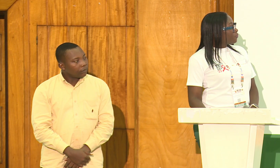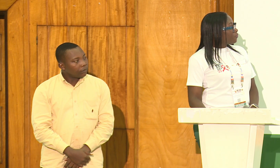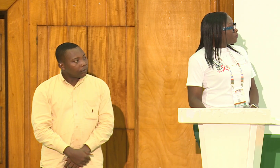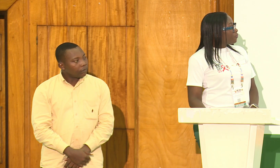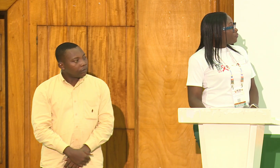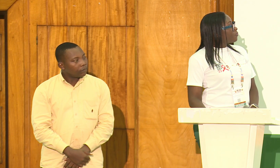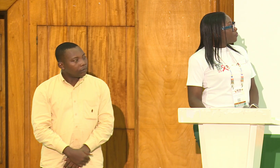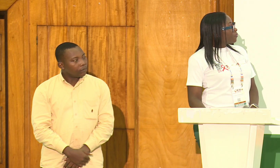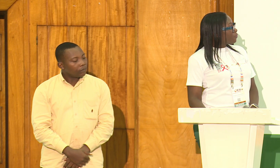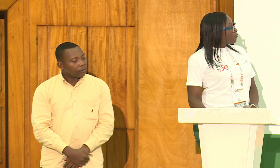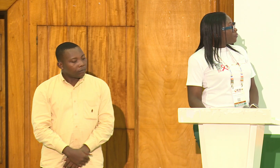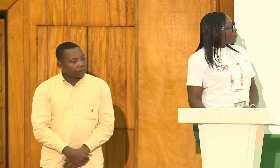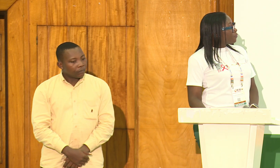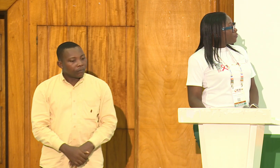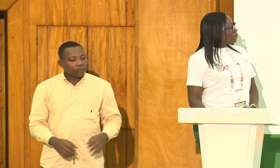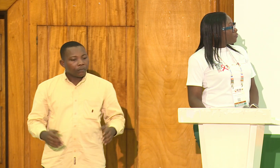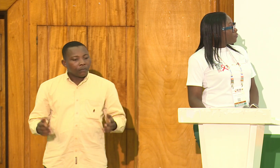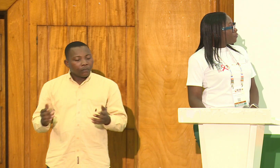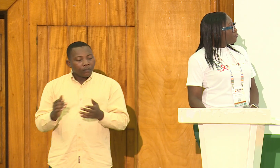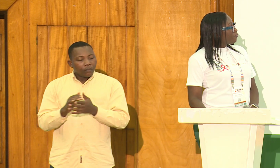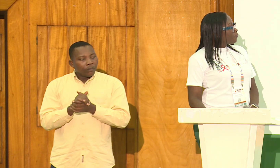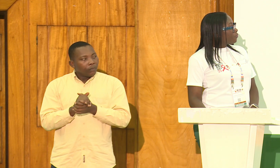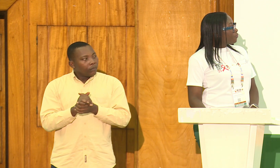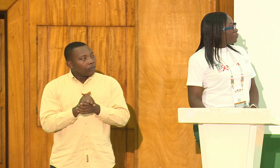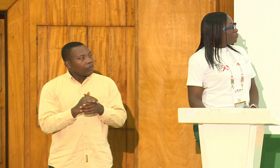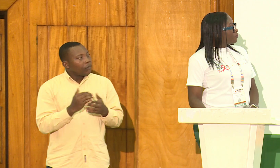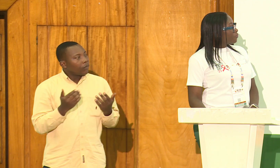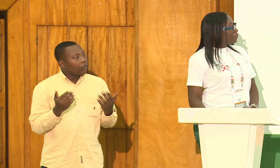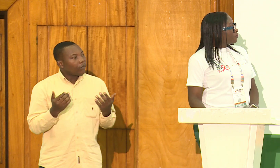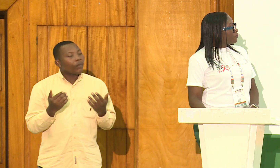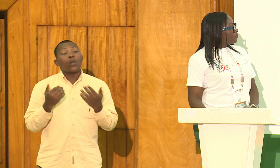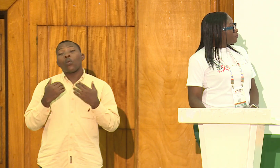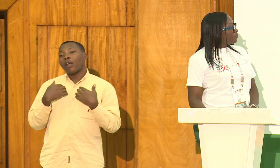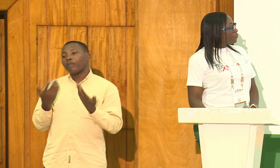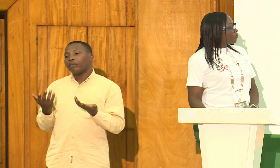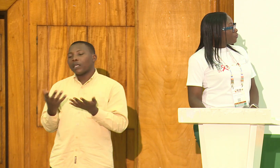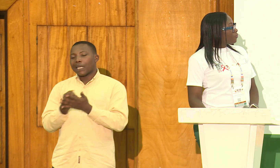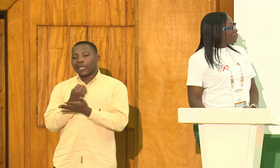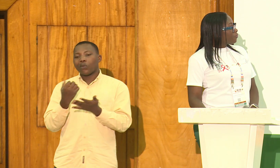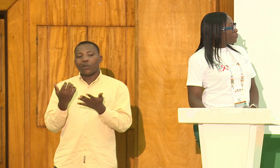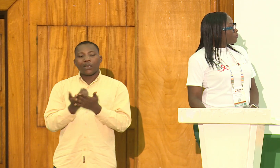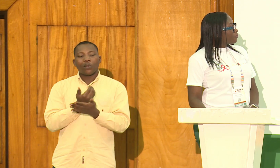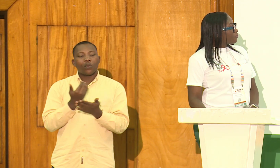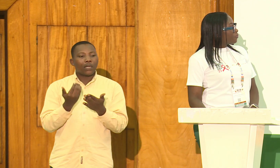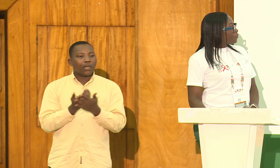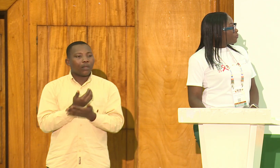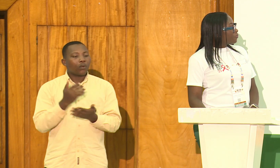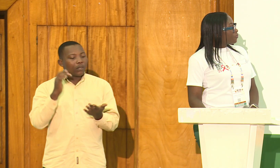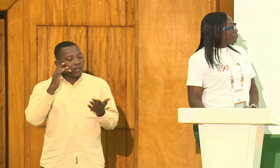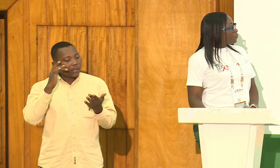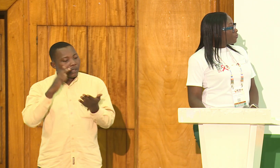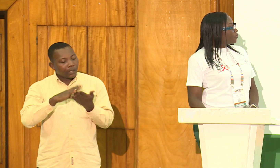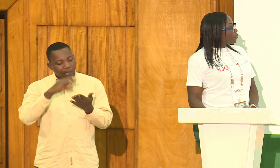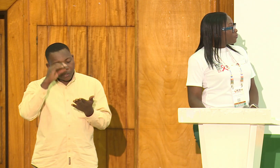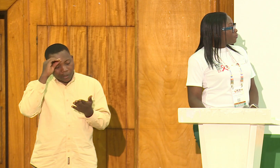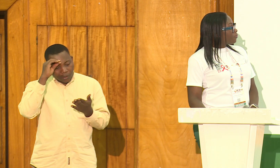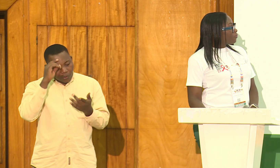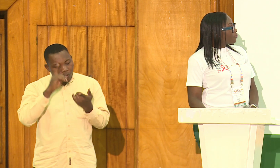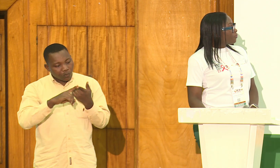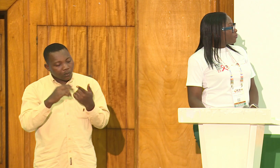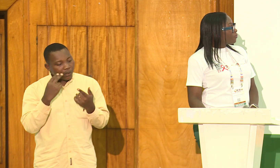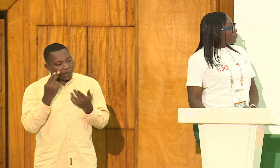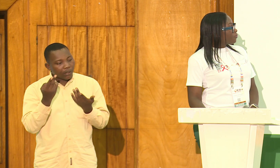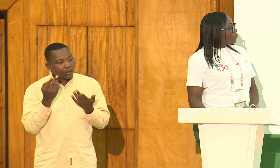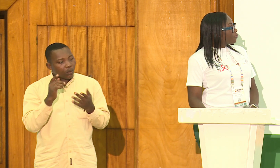helpful at all. So there have been newer studies that have looked at using different things. and even